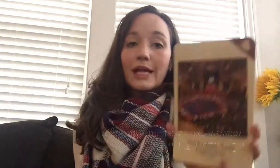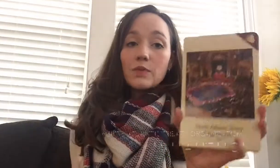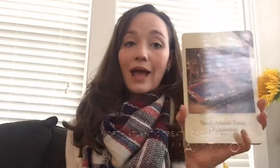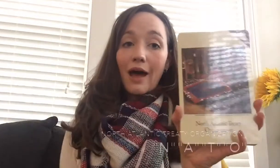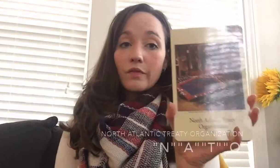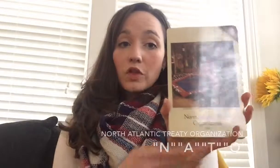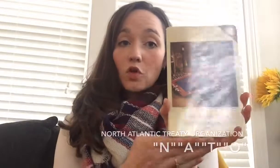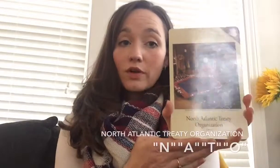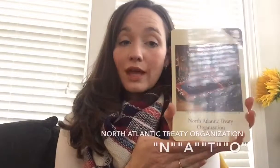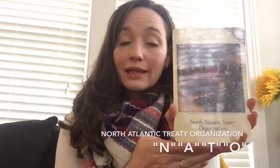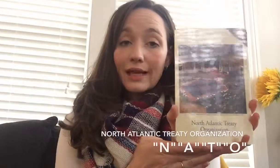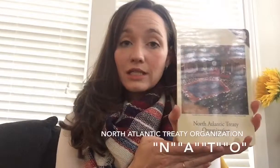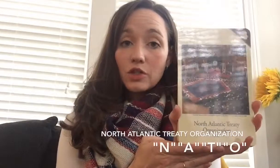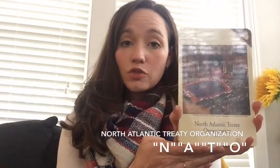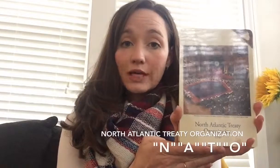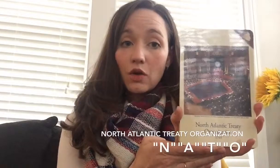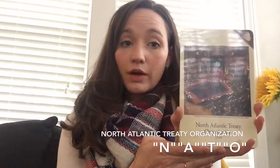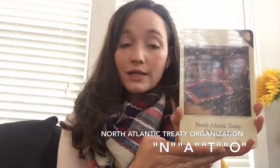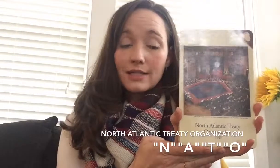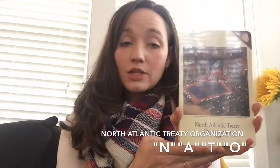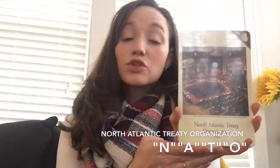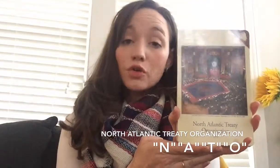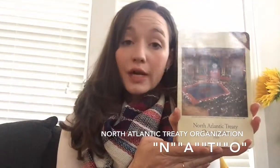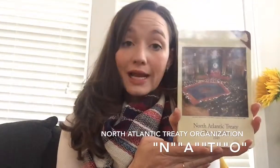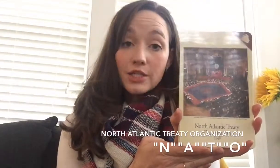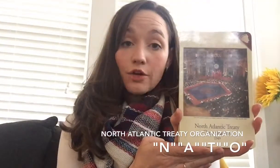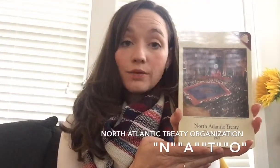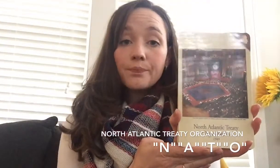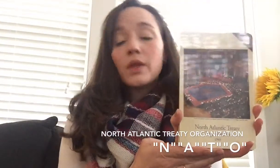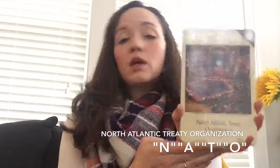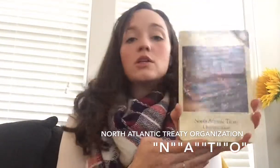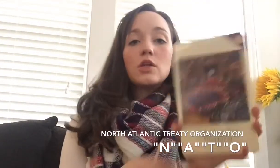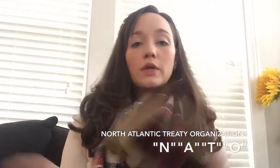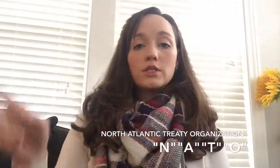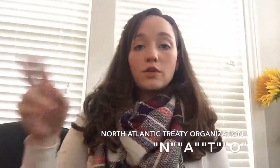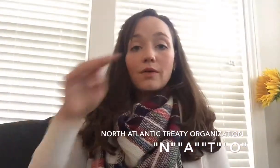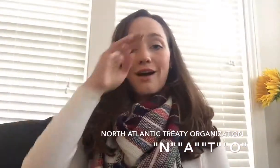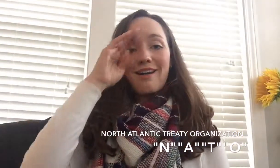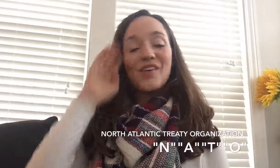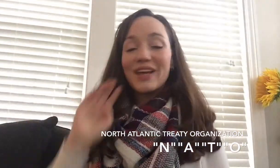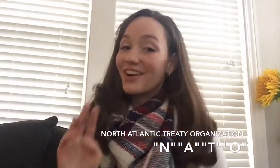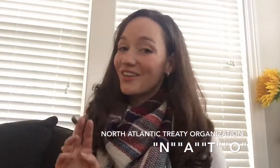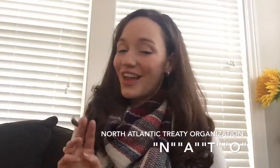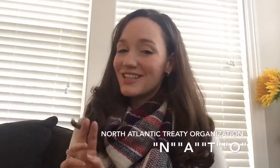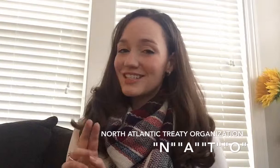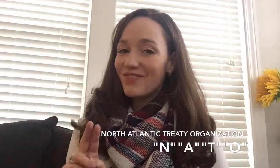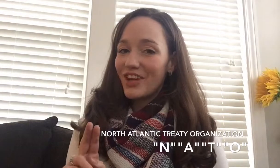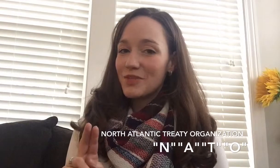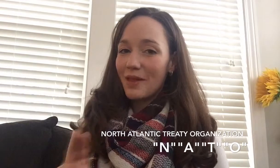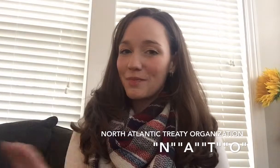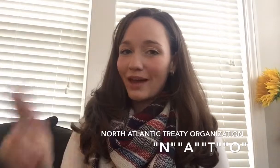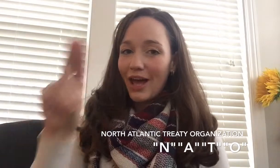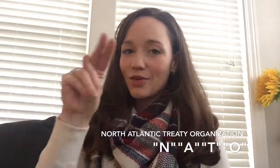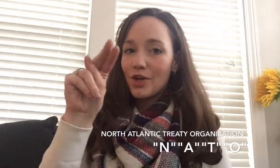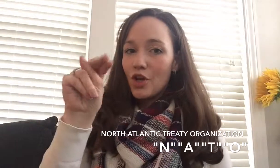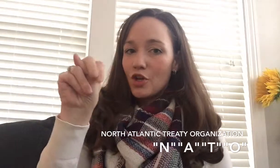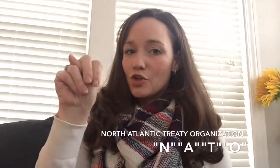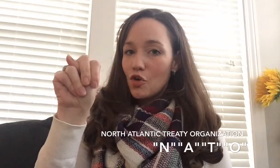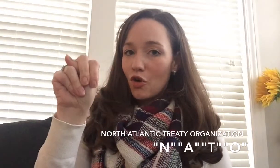Next we have the North Atlantic Treaty Organization, or NATO. So we get our handy finger spelling back out,